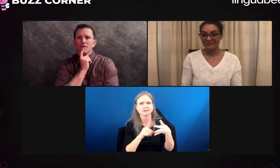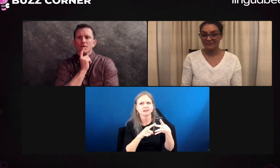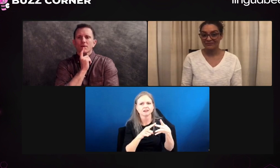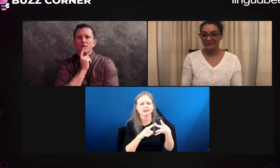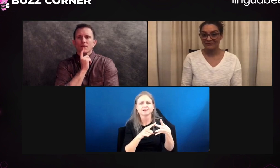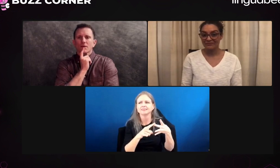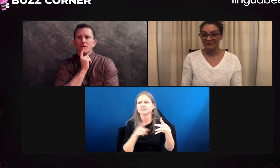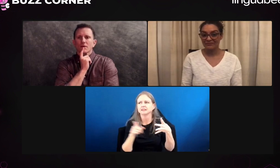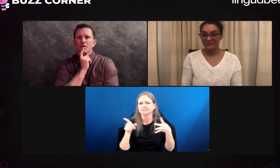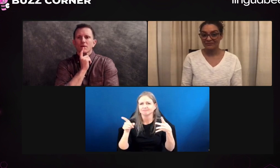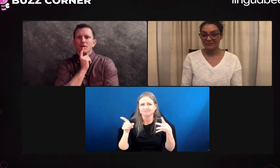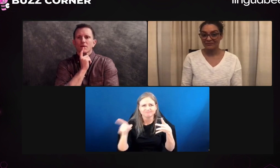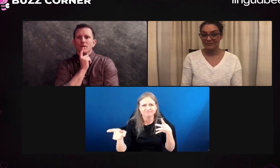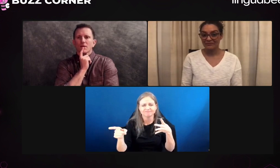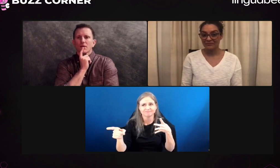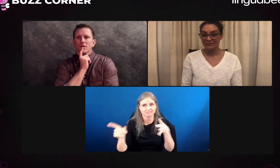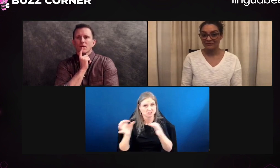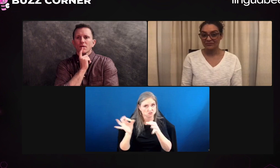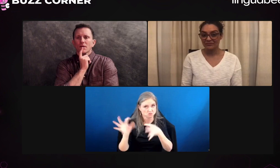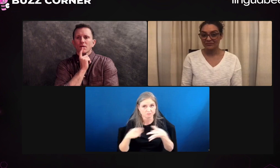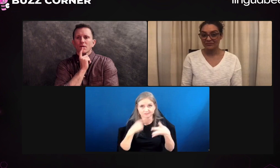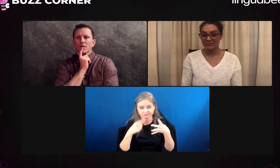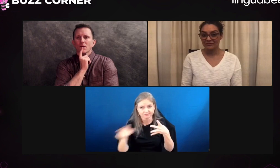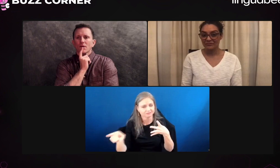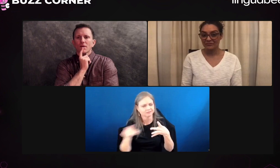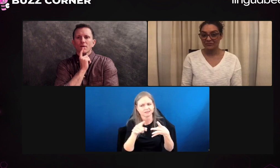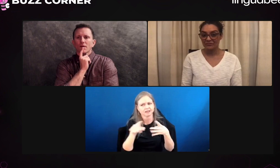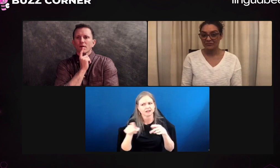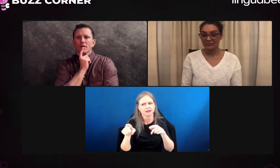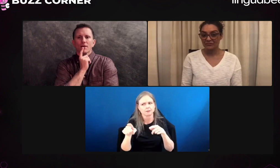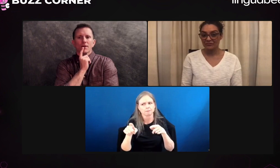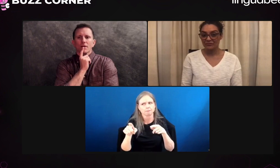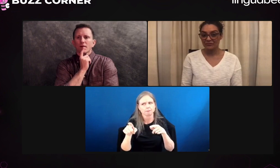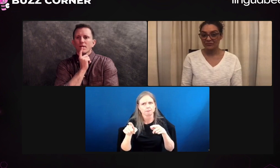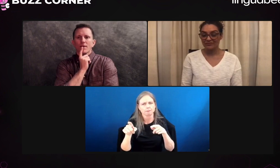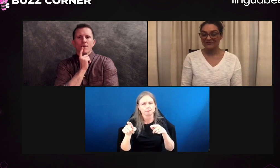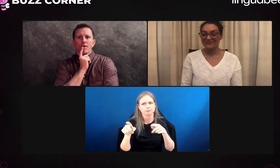I will type it out. It indicates in that list that I'm deaf,